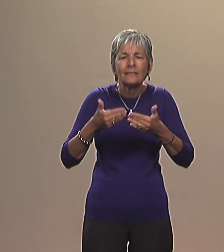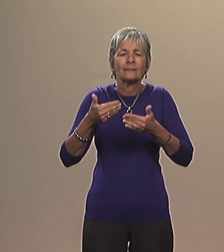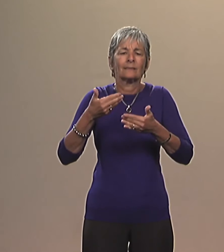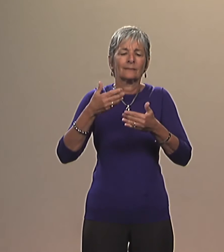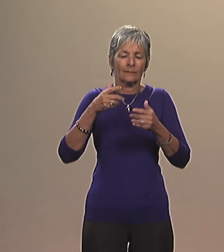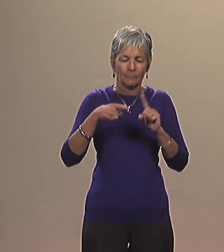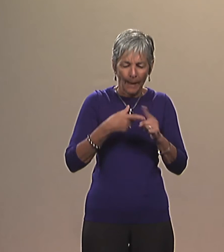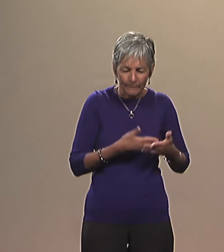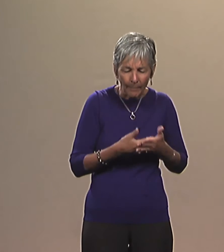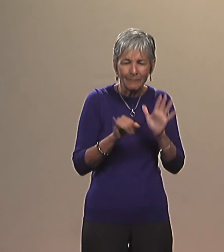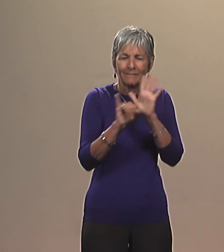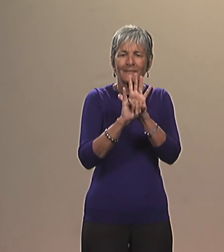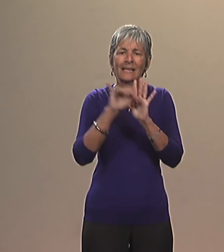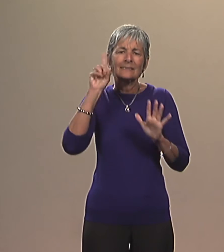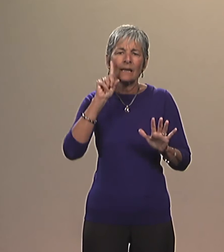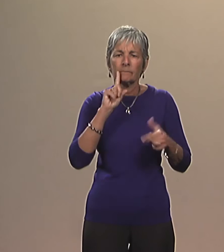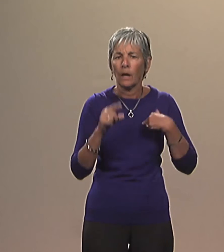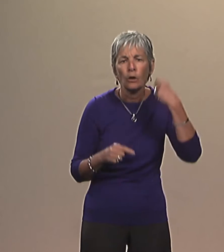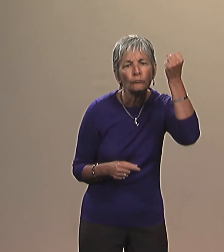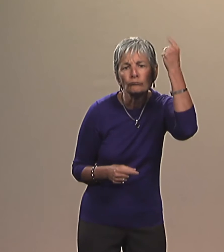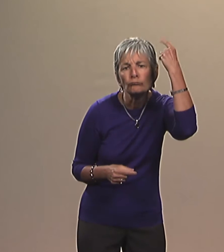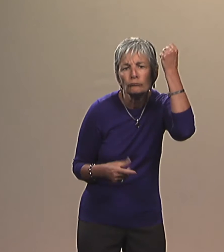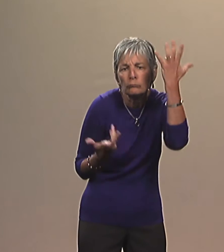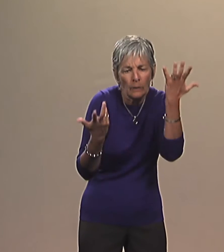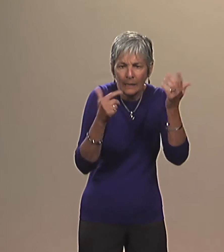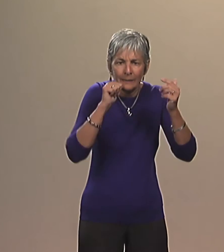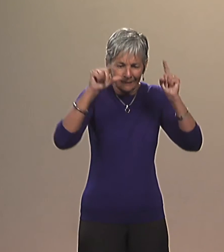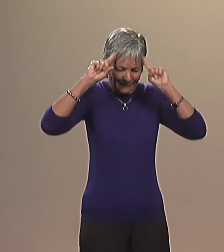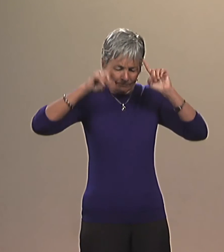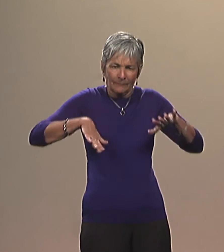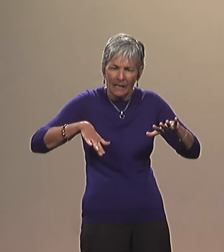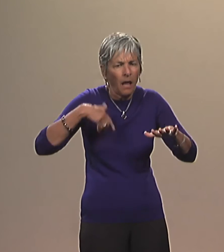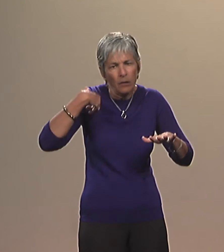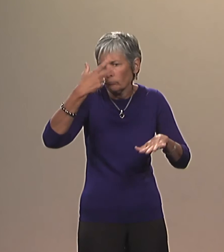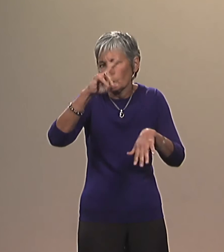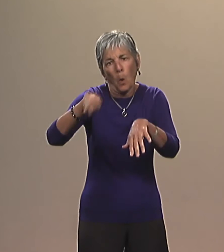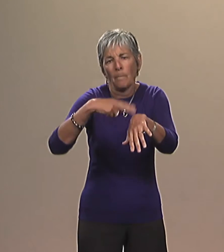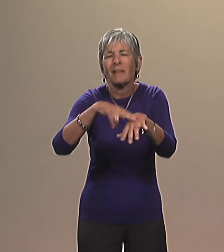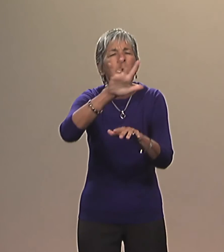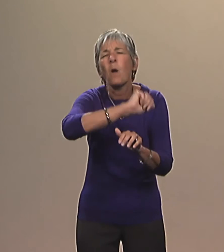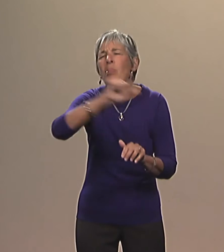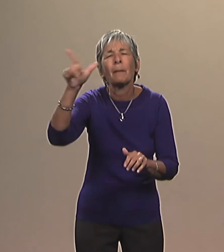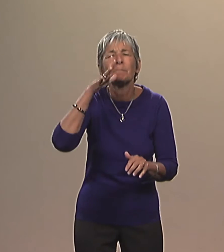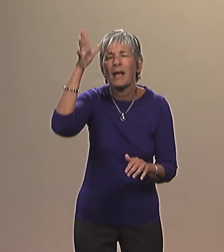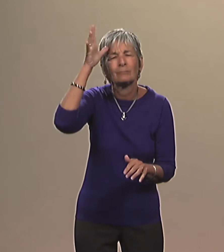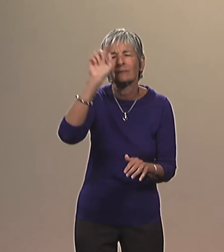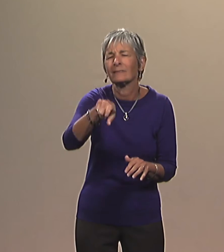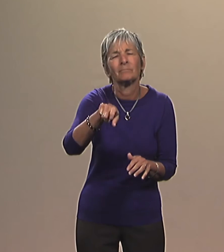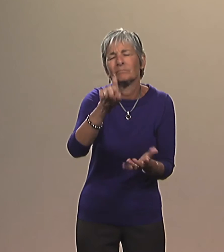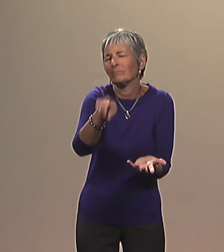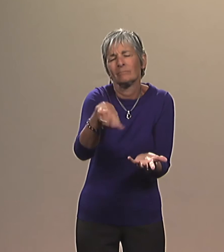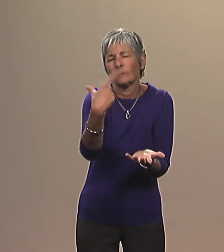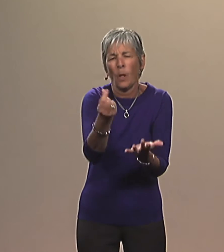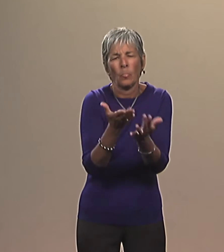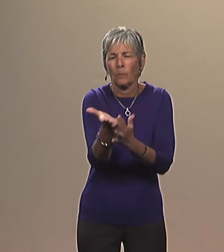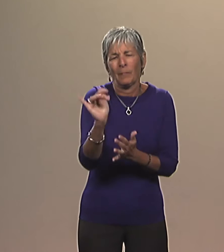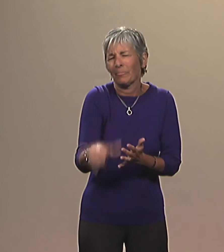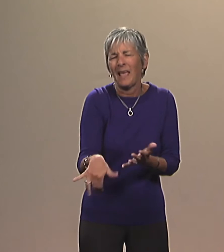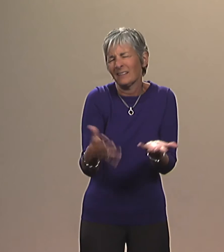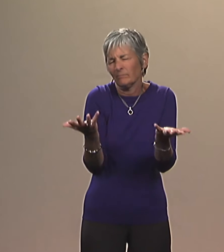deaf. I completely understand why the grief occurs, because it is an unexpected event, and it is natural. All parents have to go through that